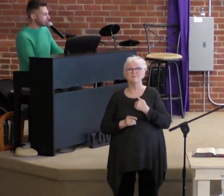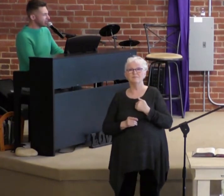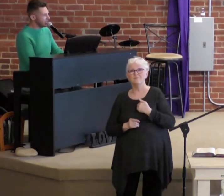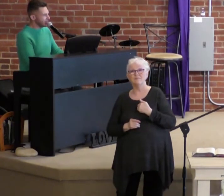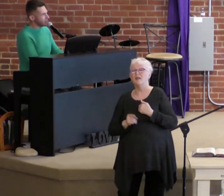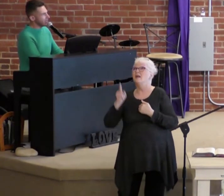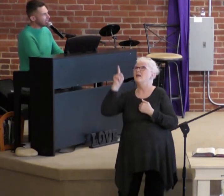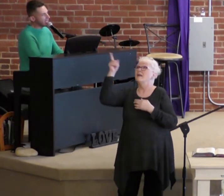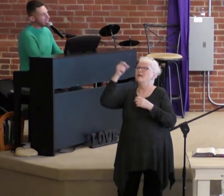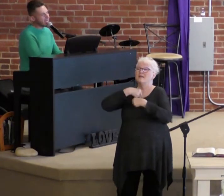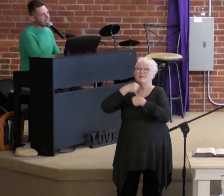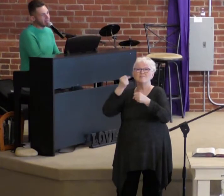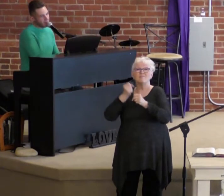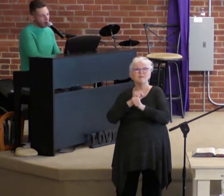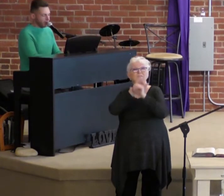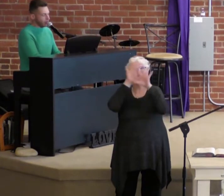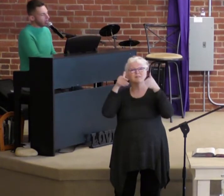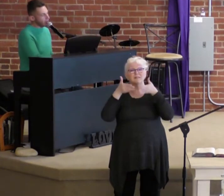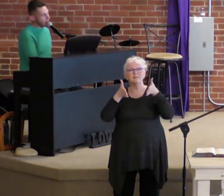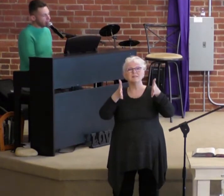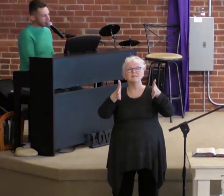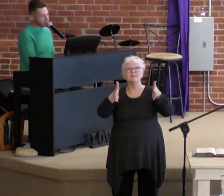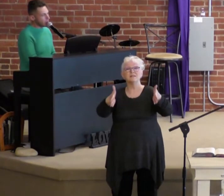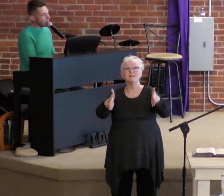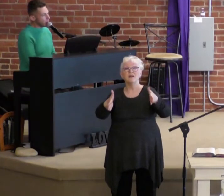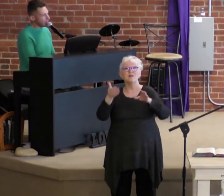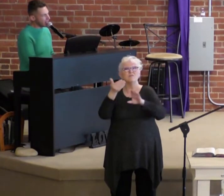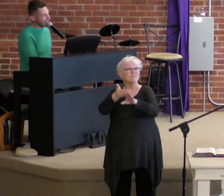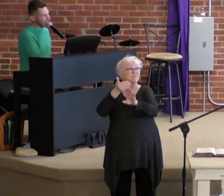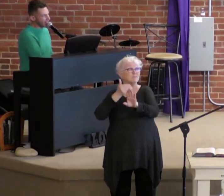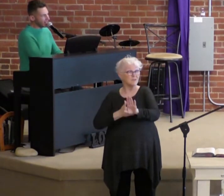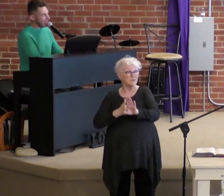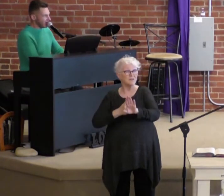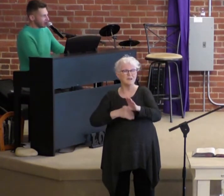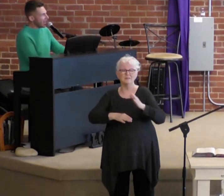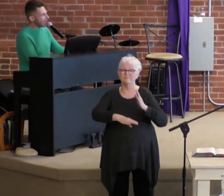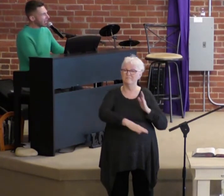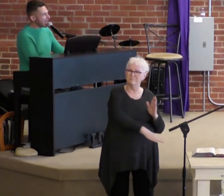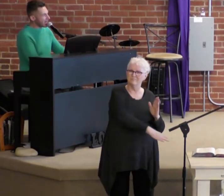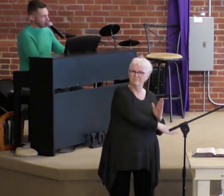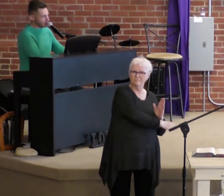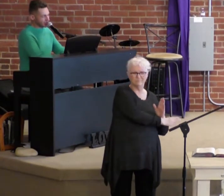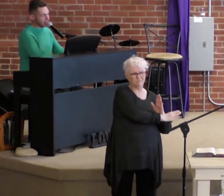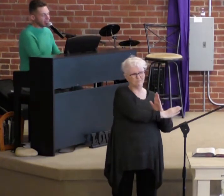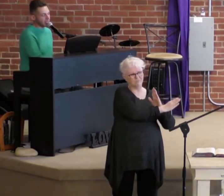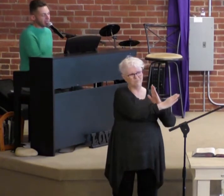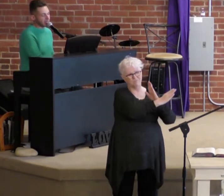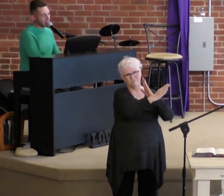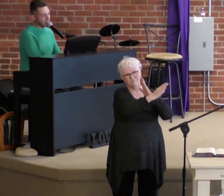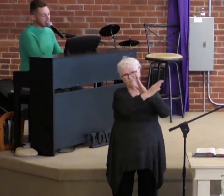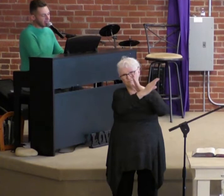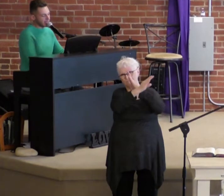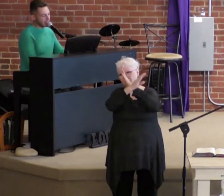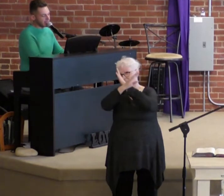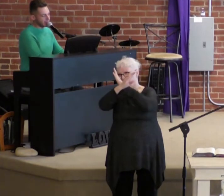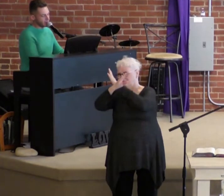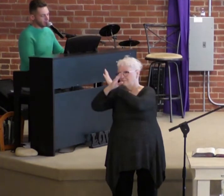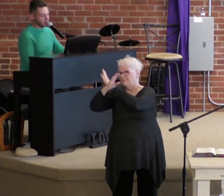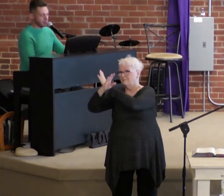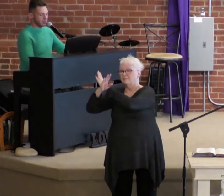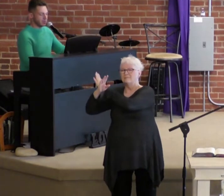He made a way where there was no way that I could see.